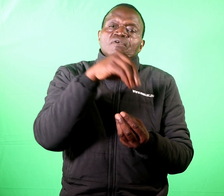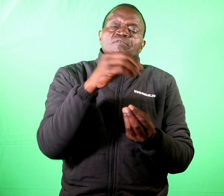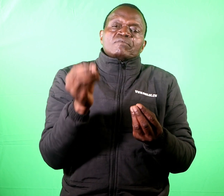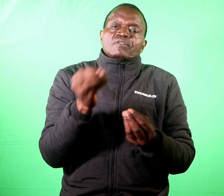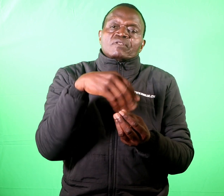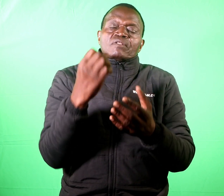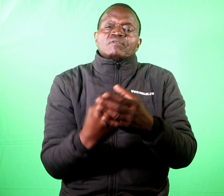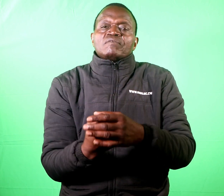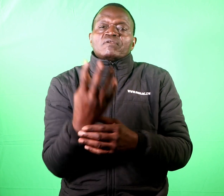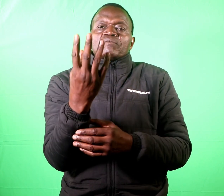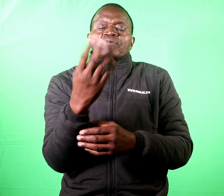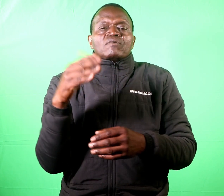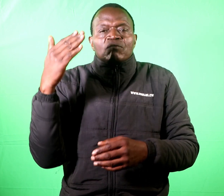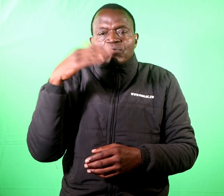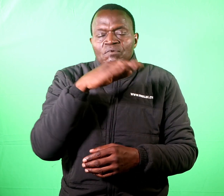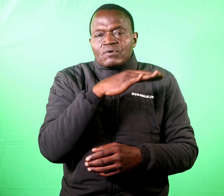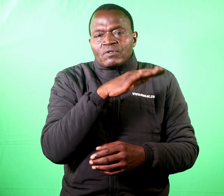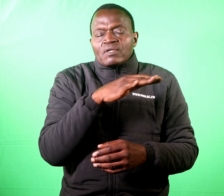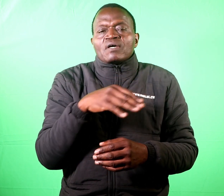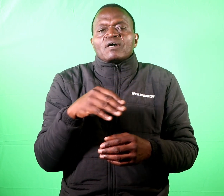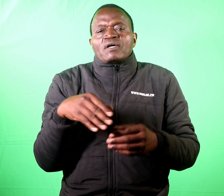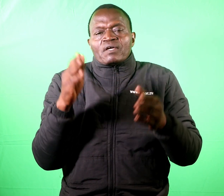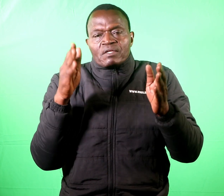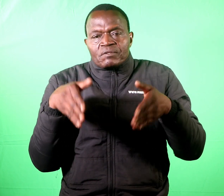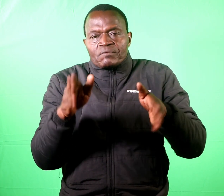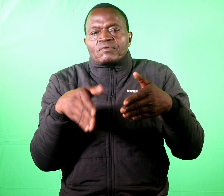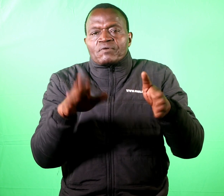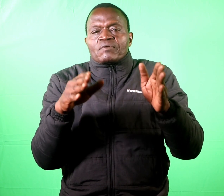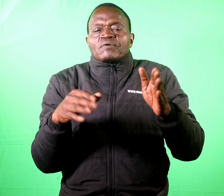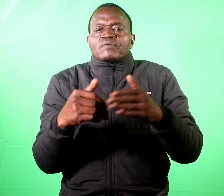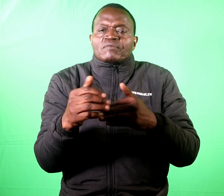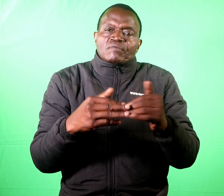of water resources and road infrastructure.